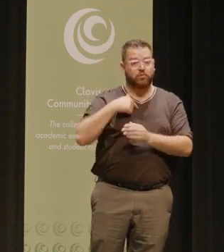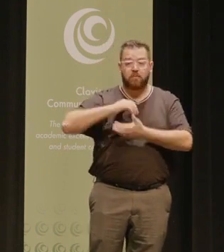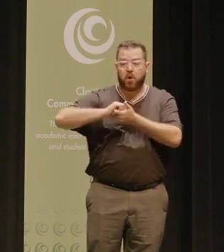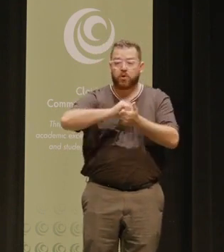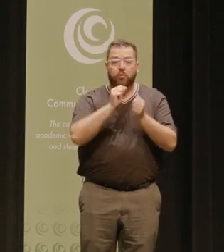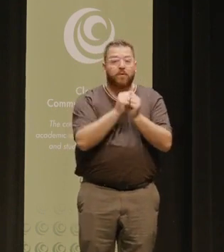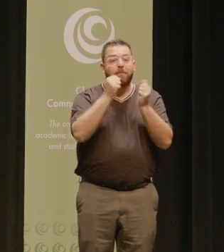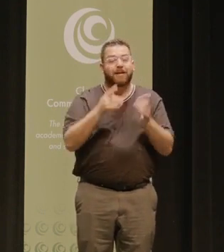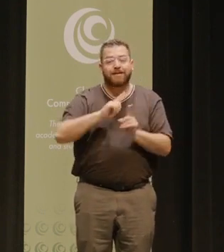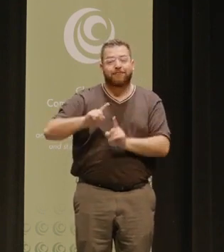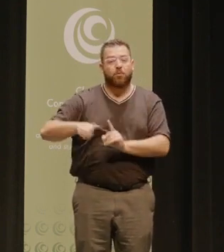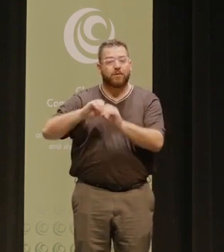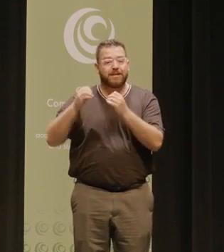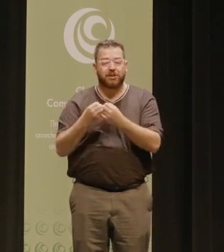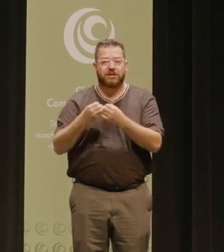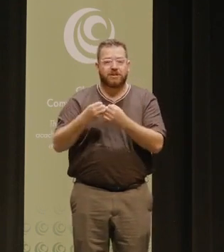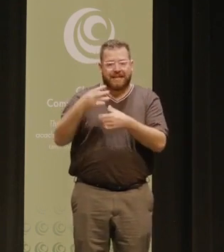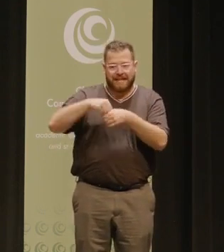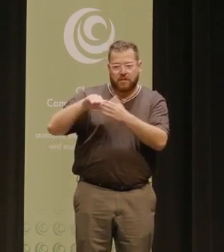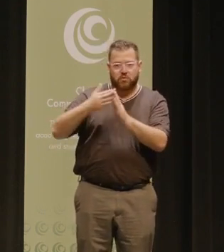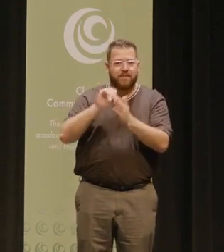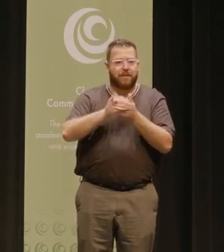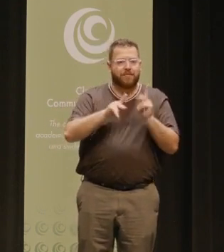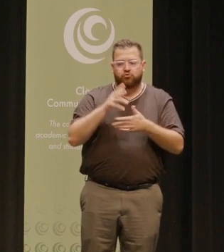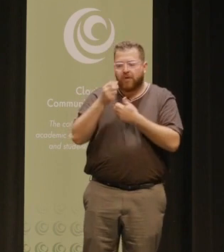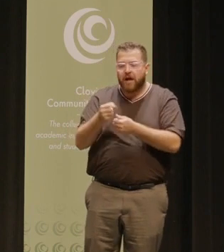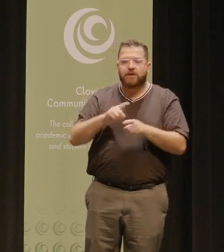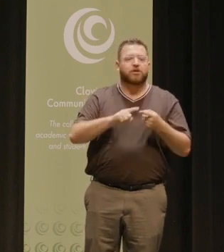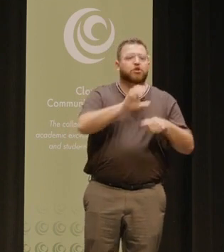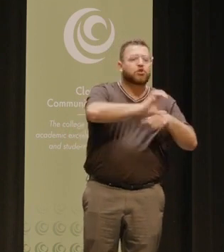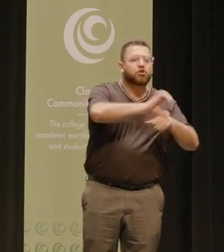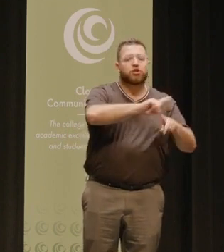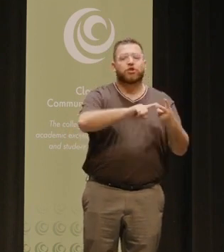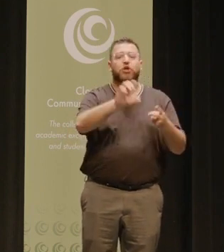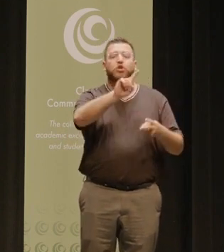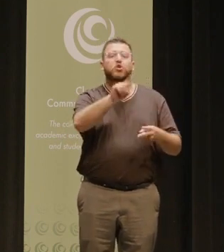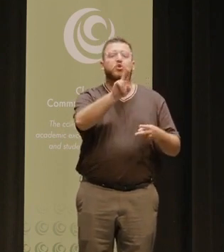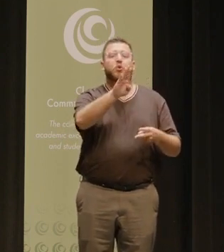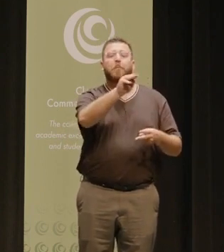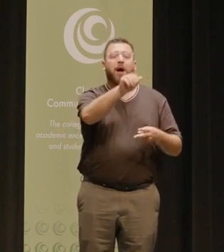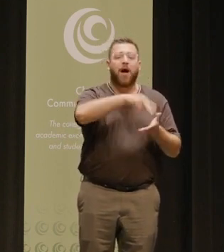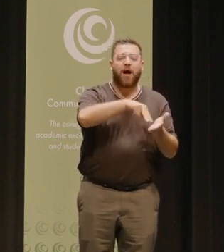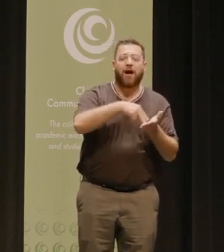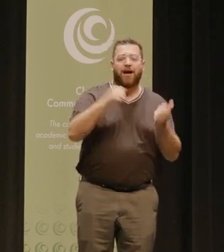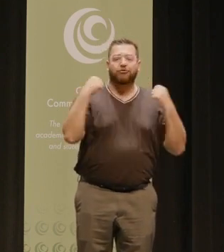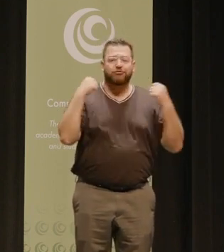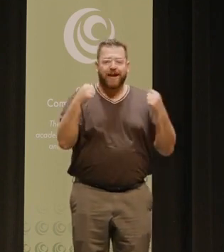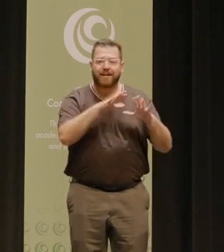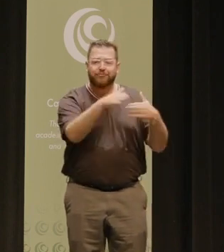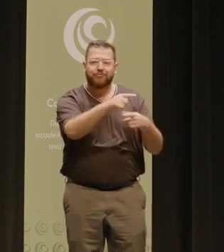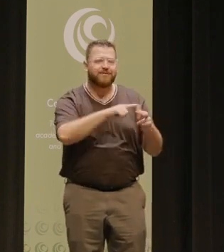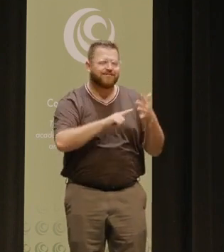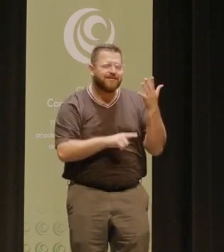organizations that are trusted within the community, at churches, at Zumba halls, in the fields. And let me tell you, when you talk to a